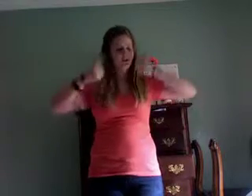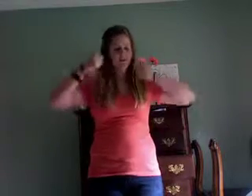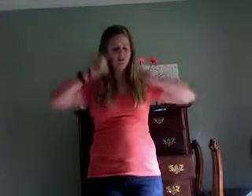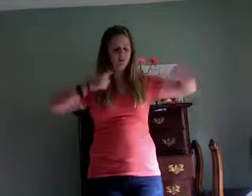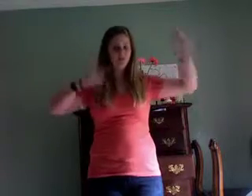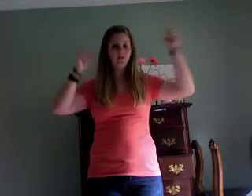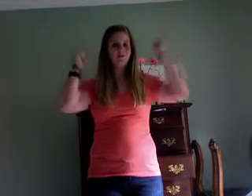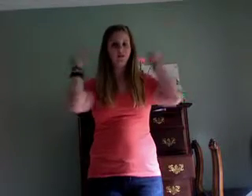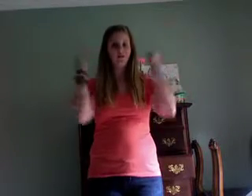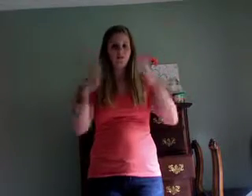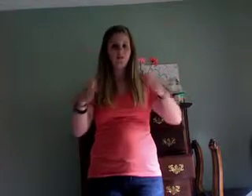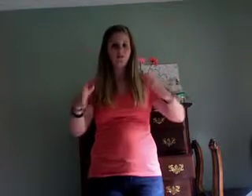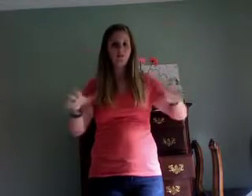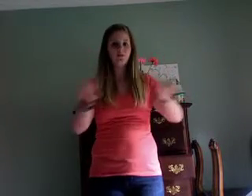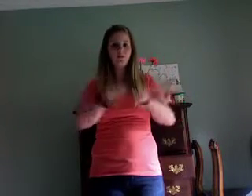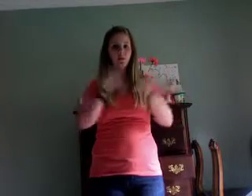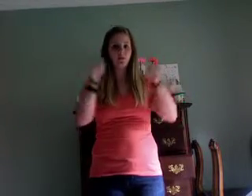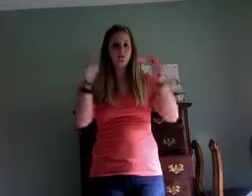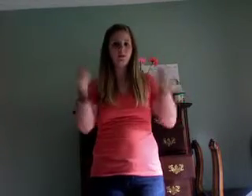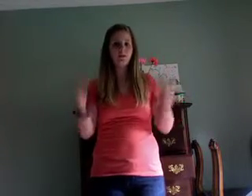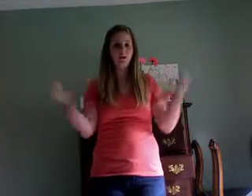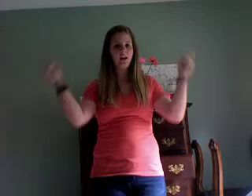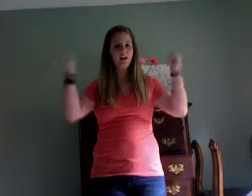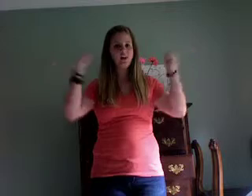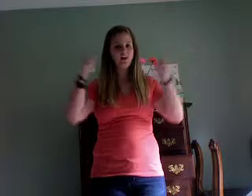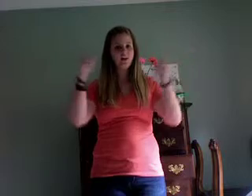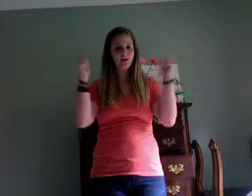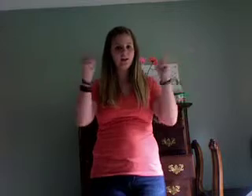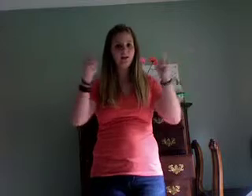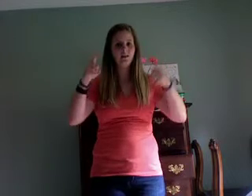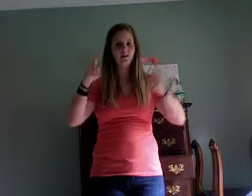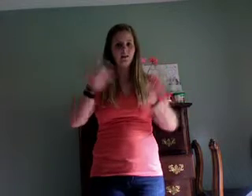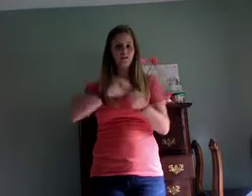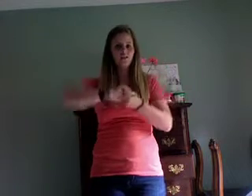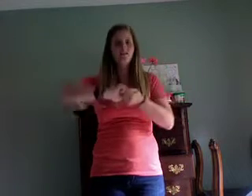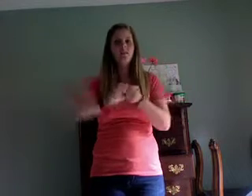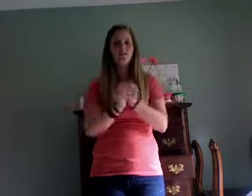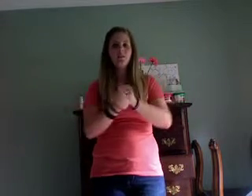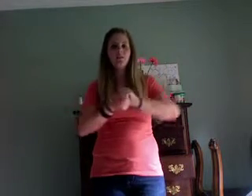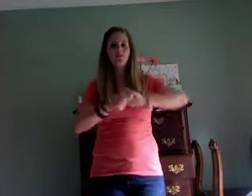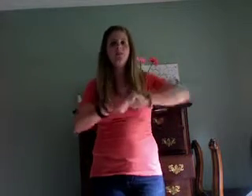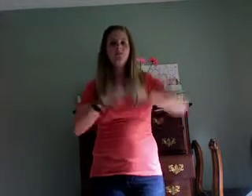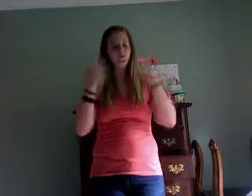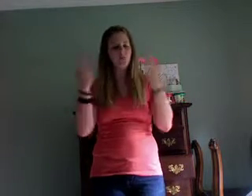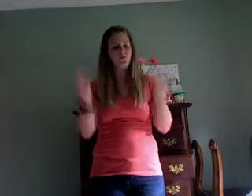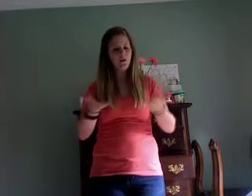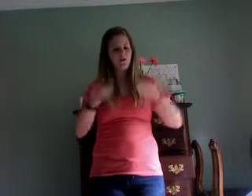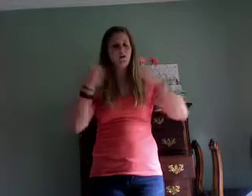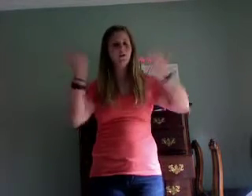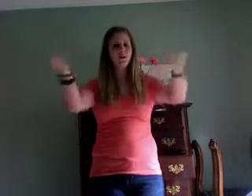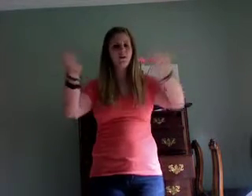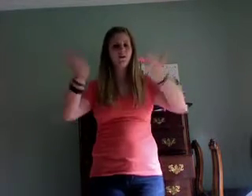Tears for the lost, the broken and the needy, forgiving those who were and will